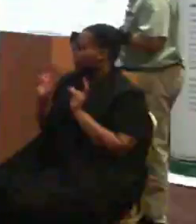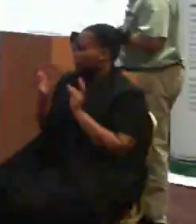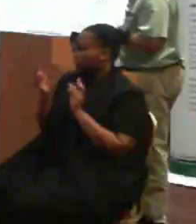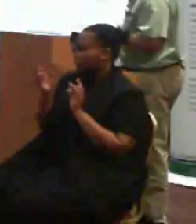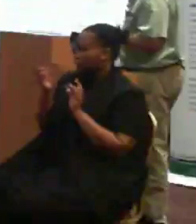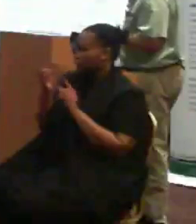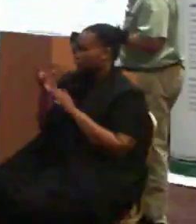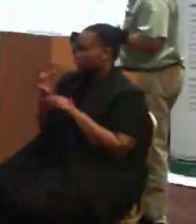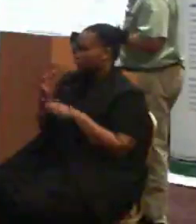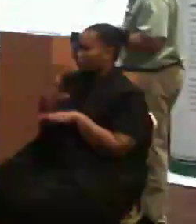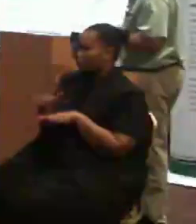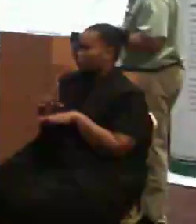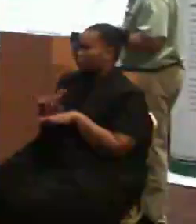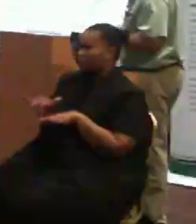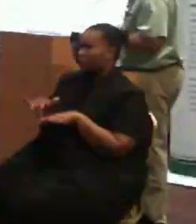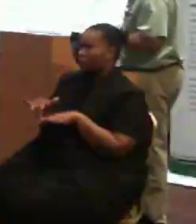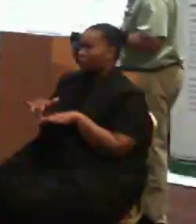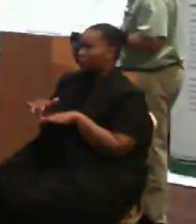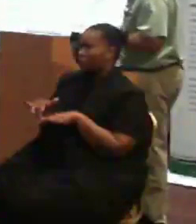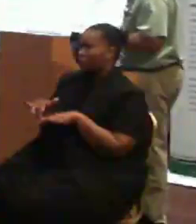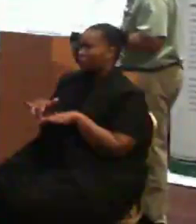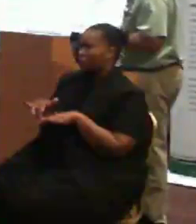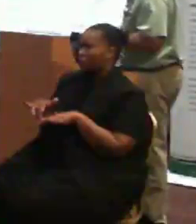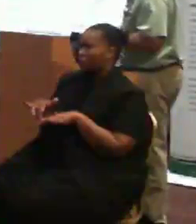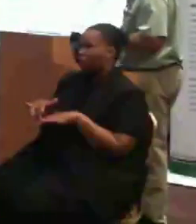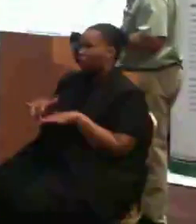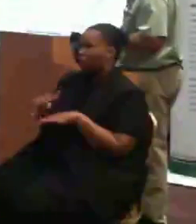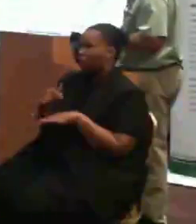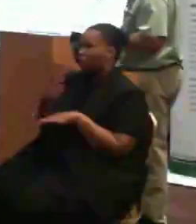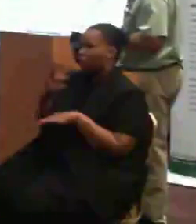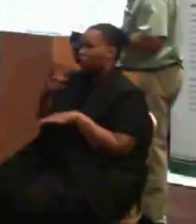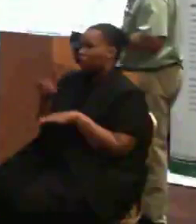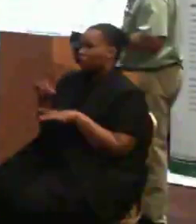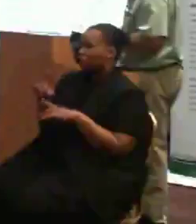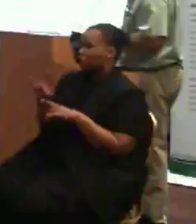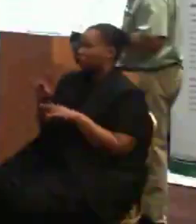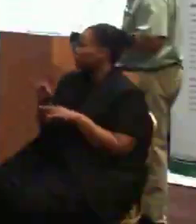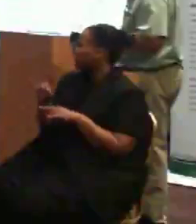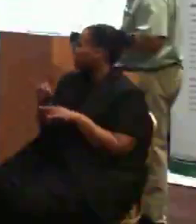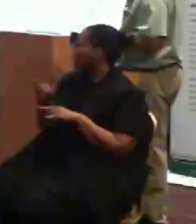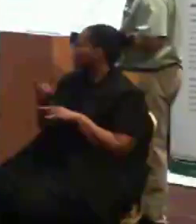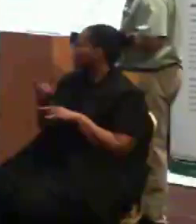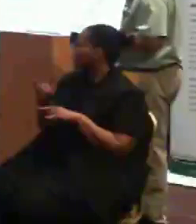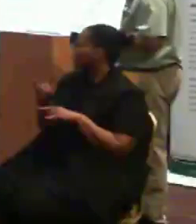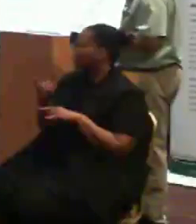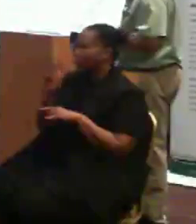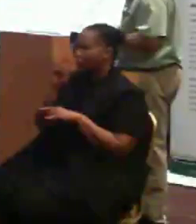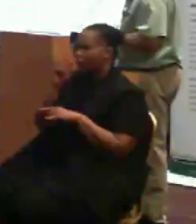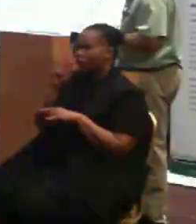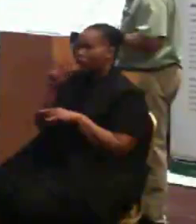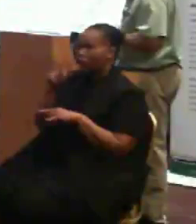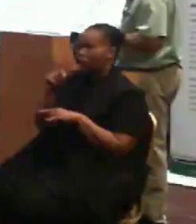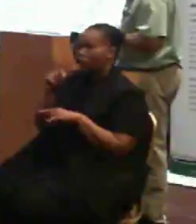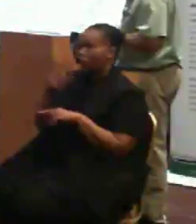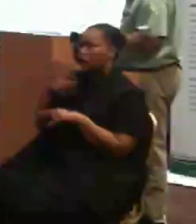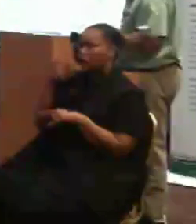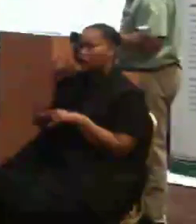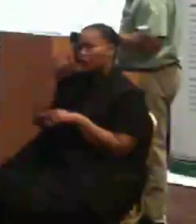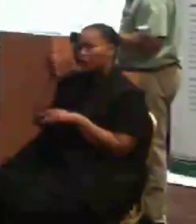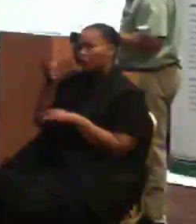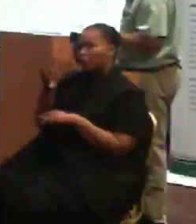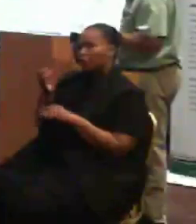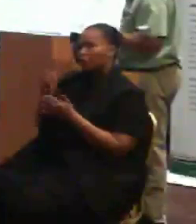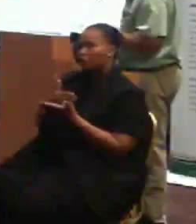available? And I see Madam Chair is chasing us here. Yes, Mr. Morris, I think some of that information,